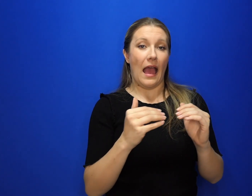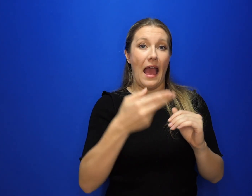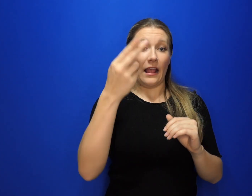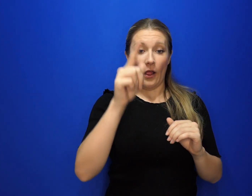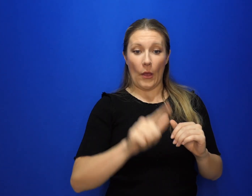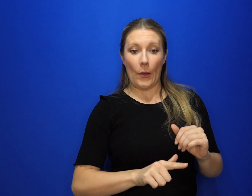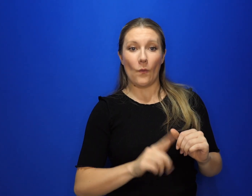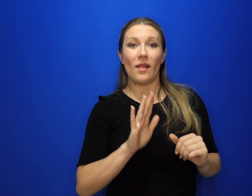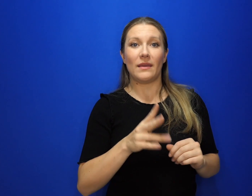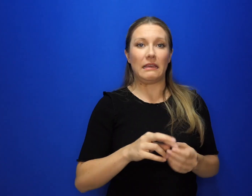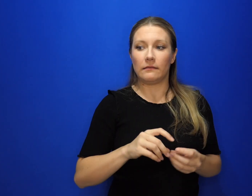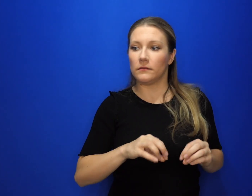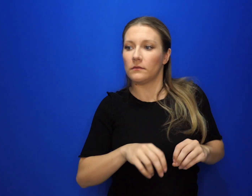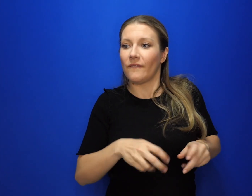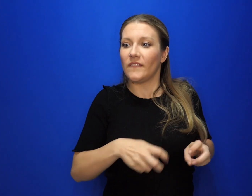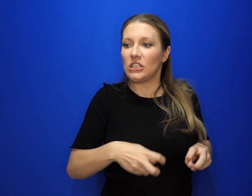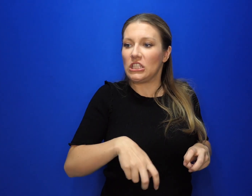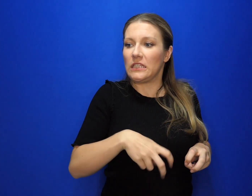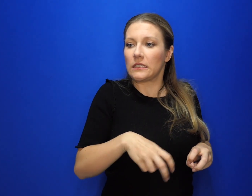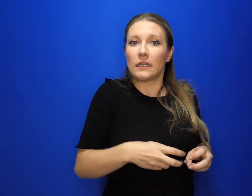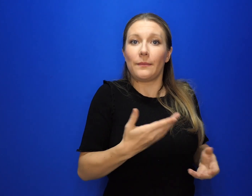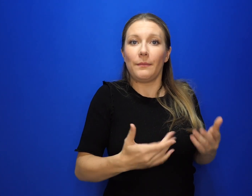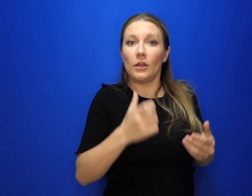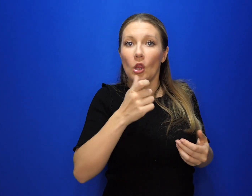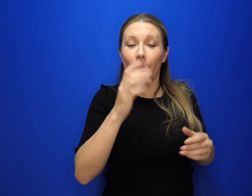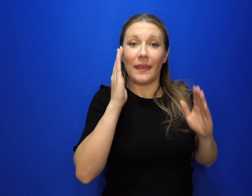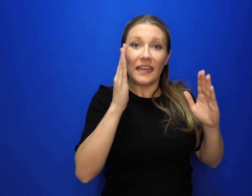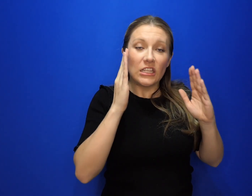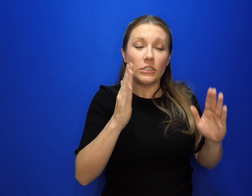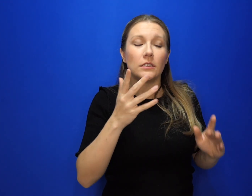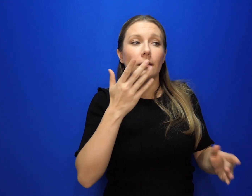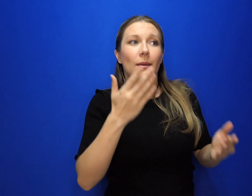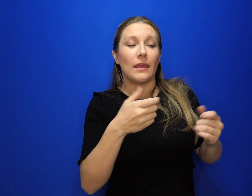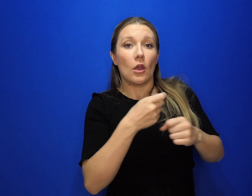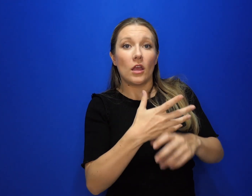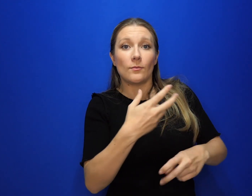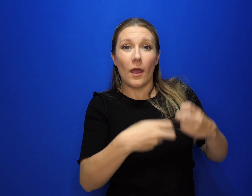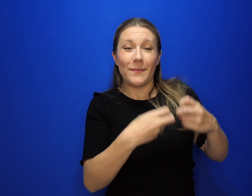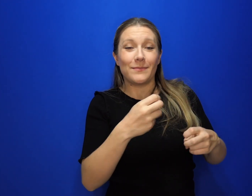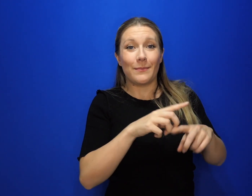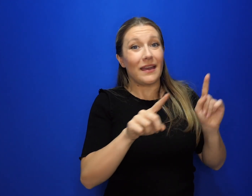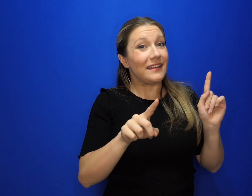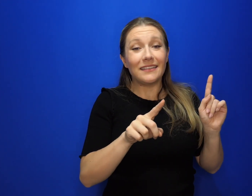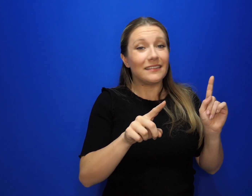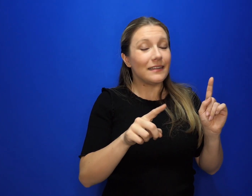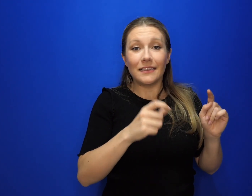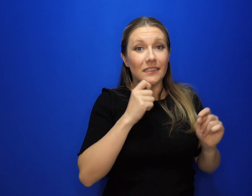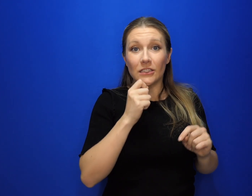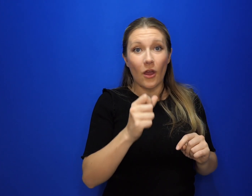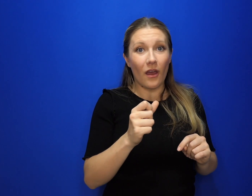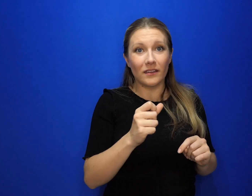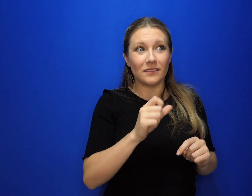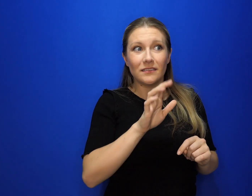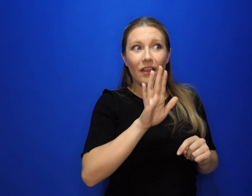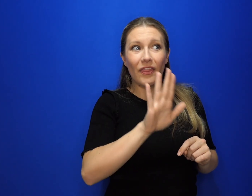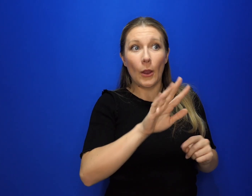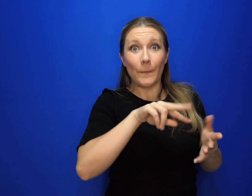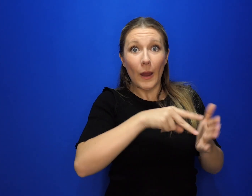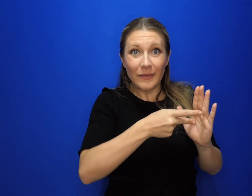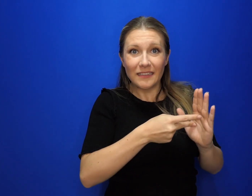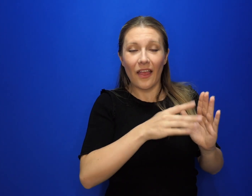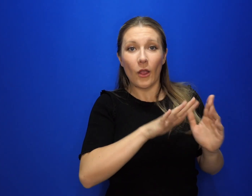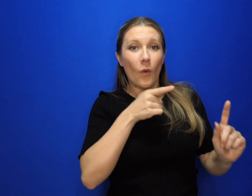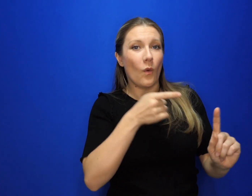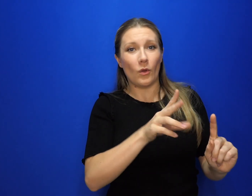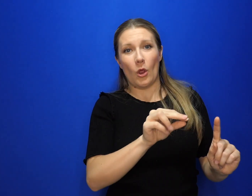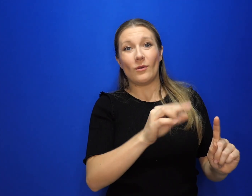fidgety, may not be paying attention, may be causing problems when it's not what they want to be